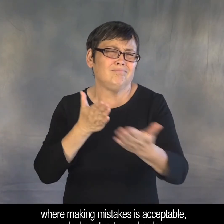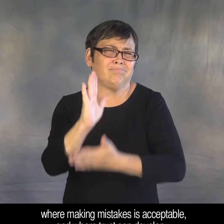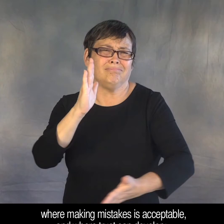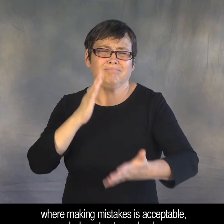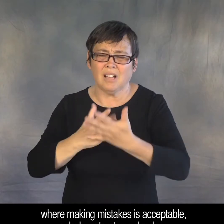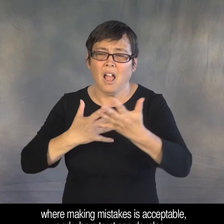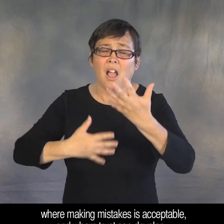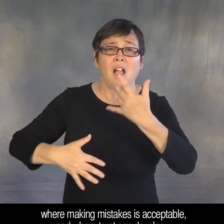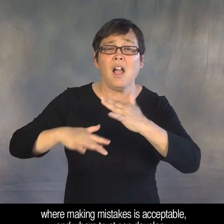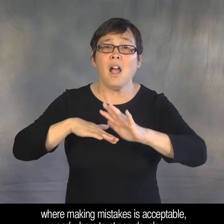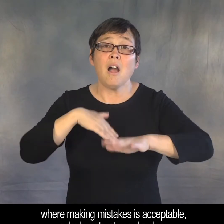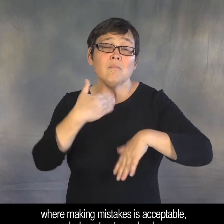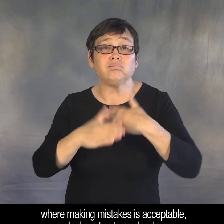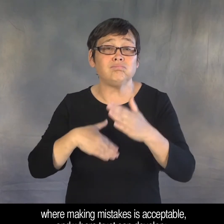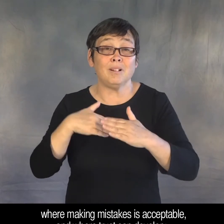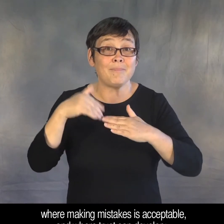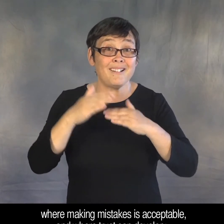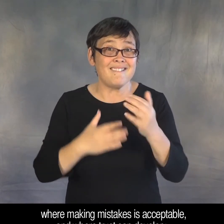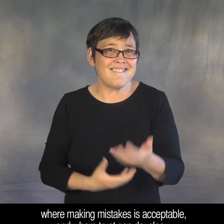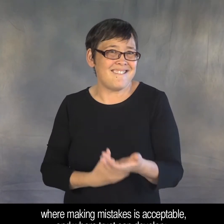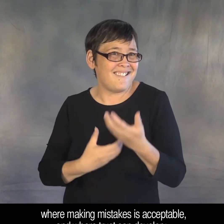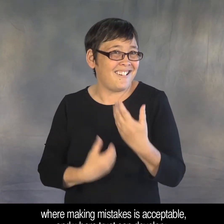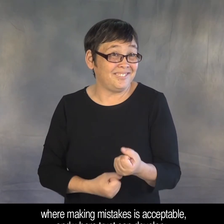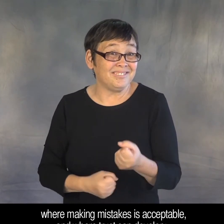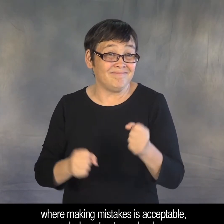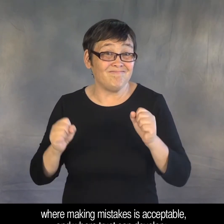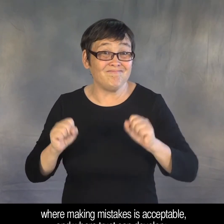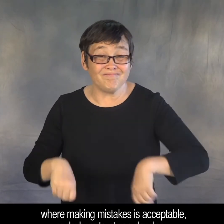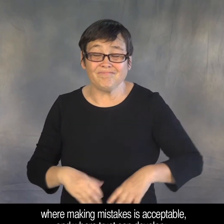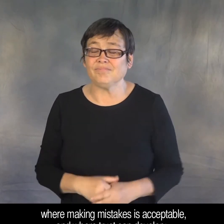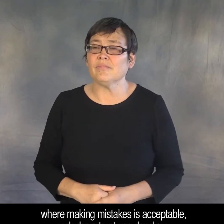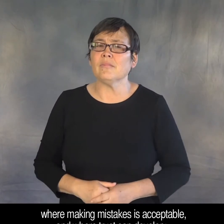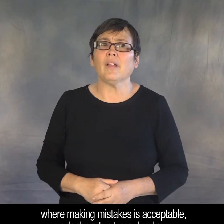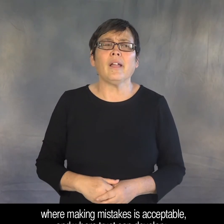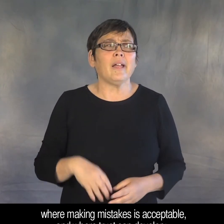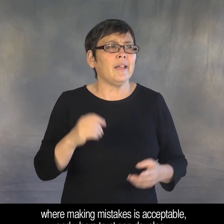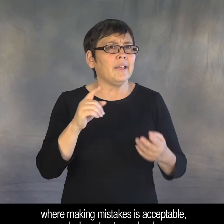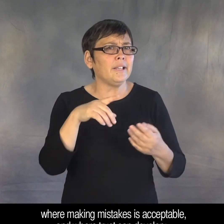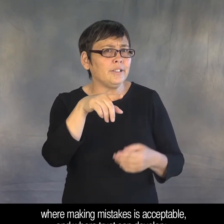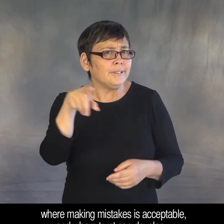where making mistakes is acceptable, and where trust can develop.